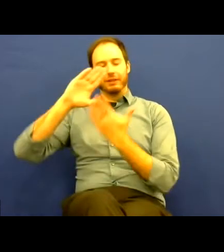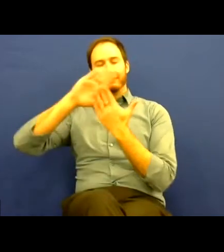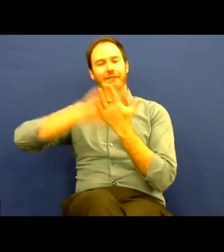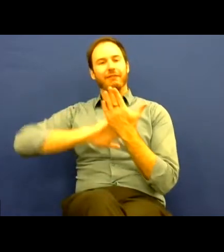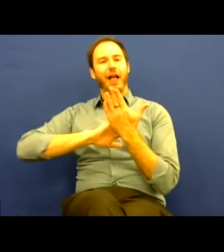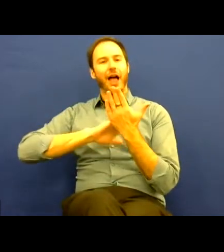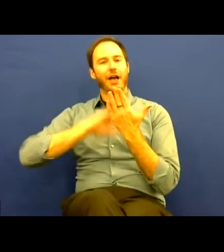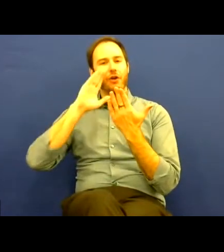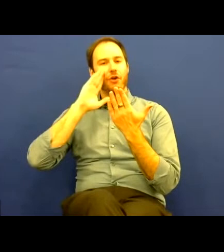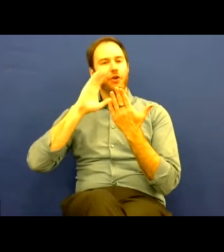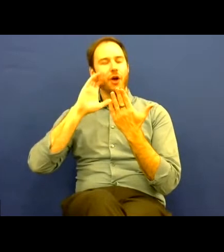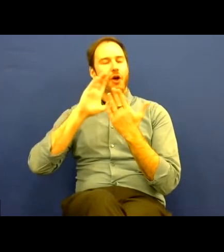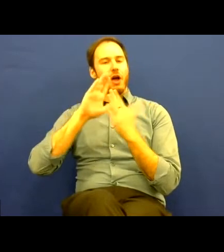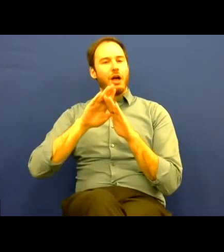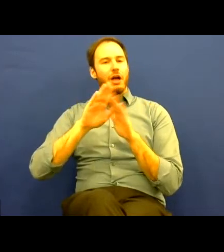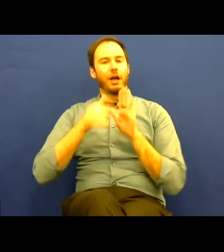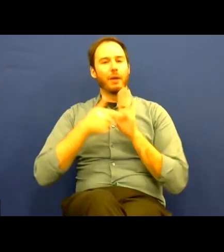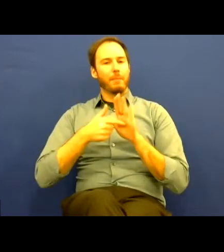Yeah.